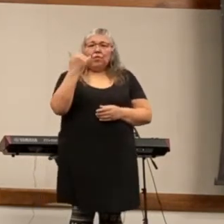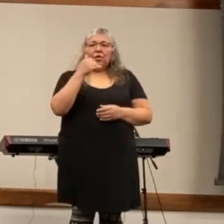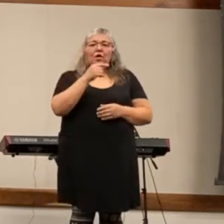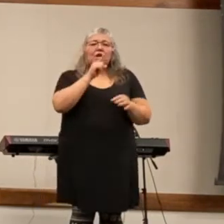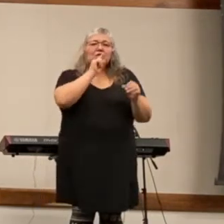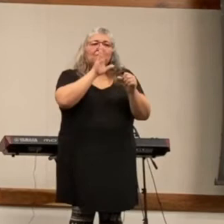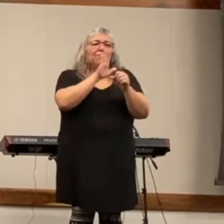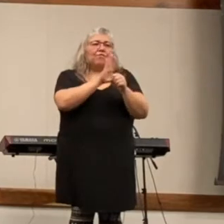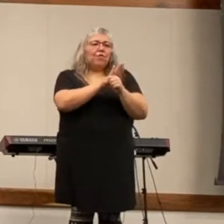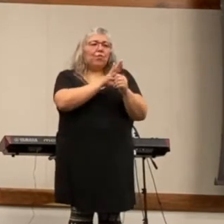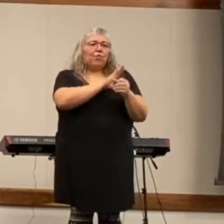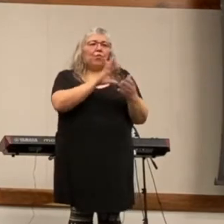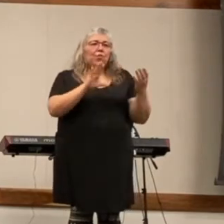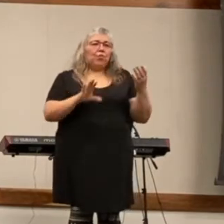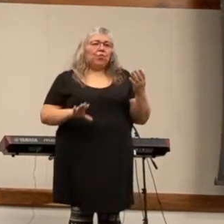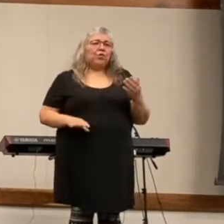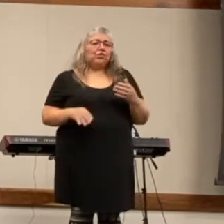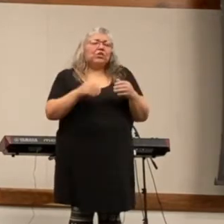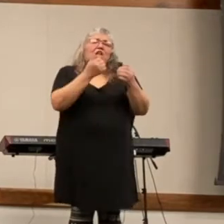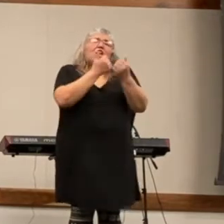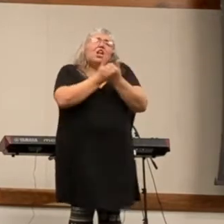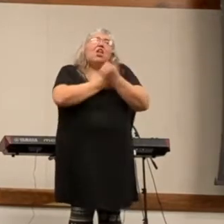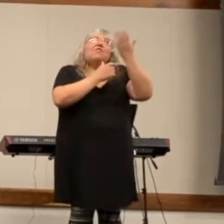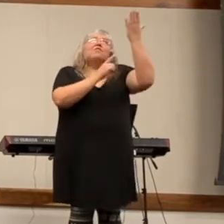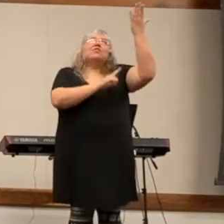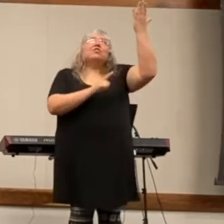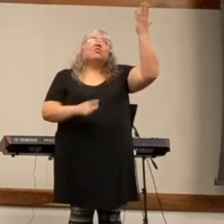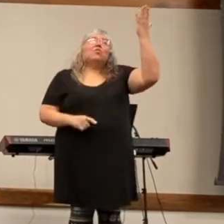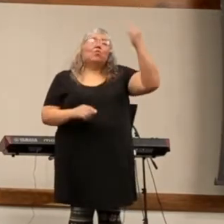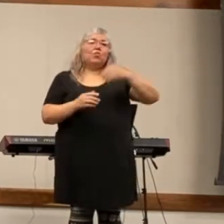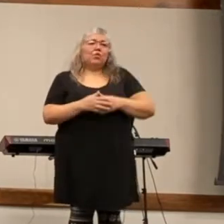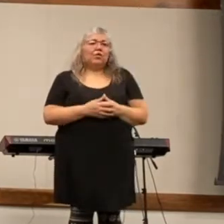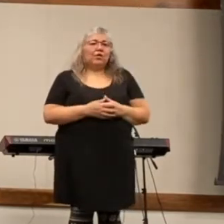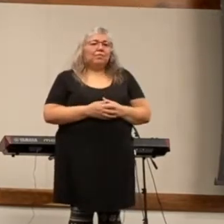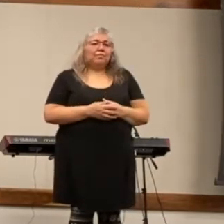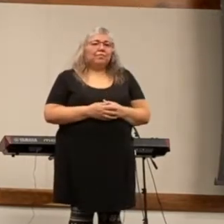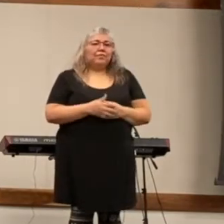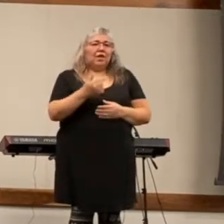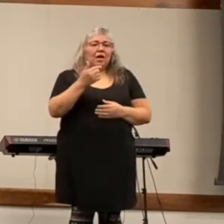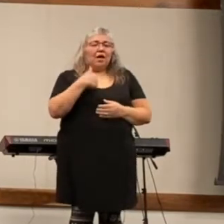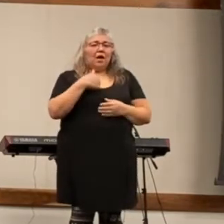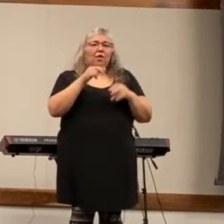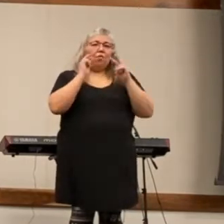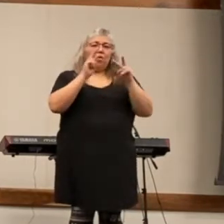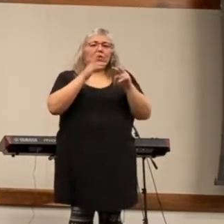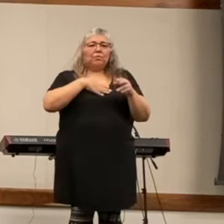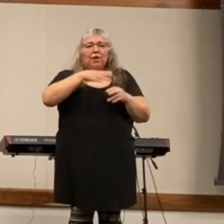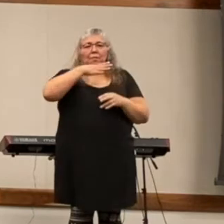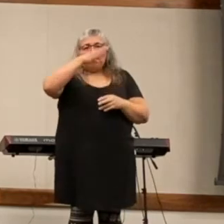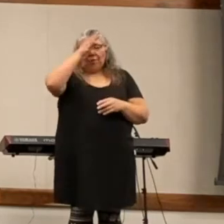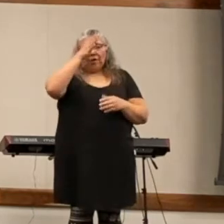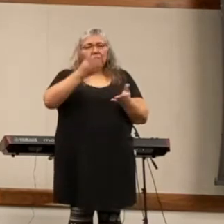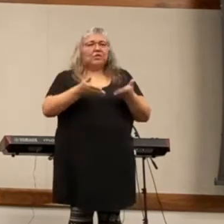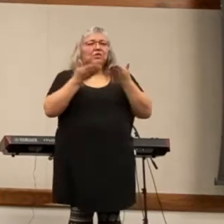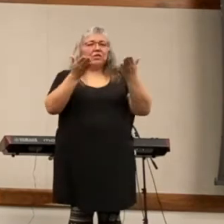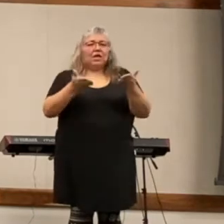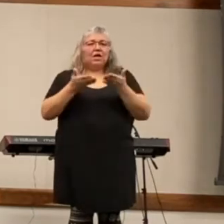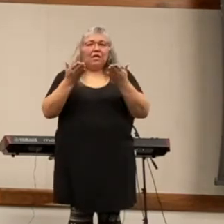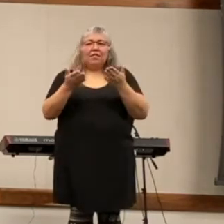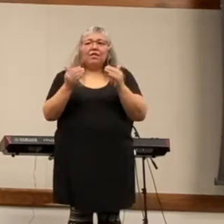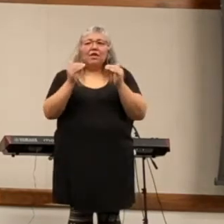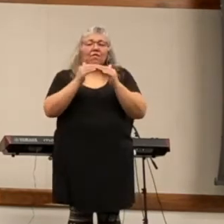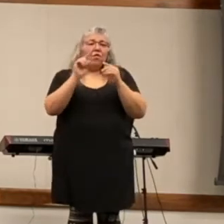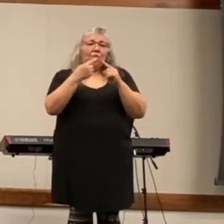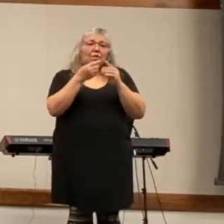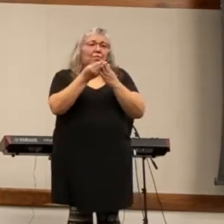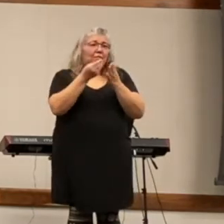devout Christians and loved the Lord. And I got to watch my parents tithe, even when the